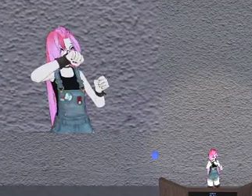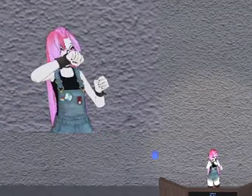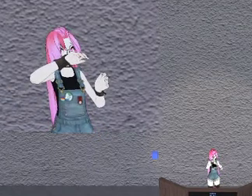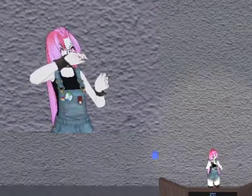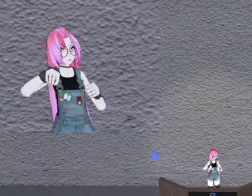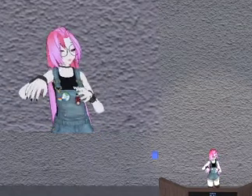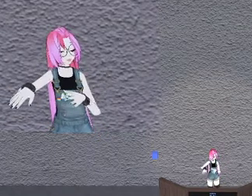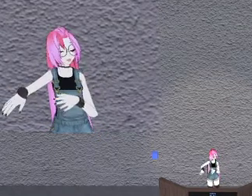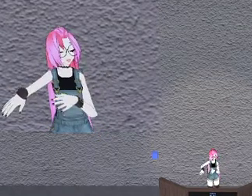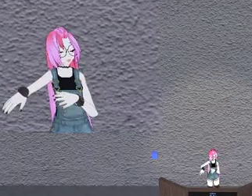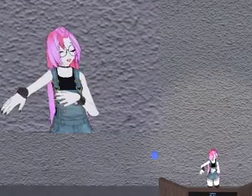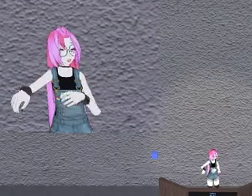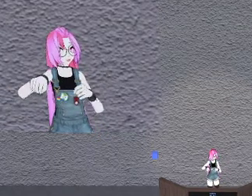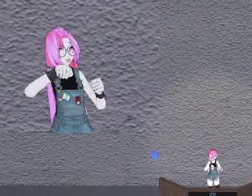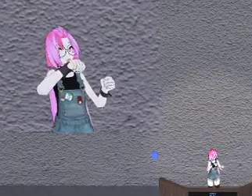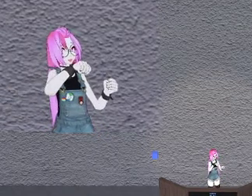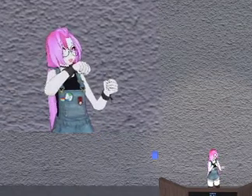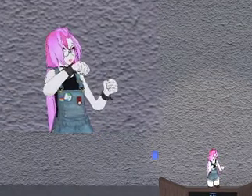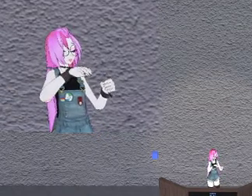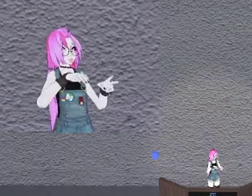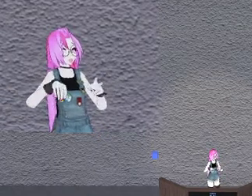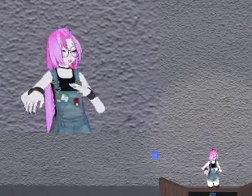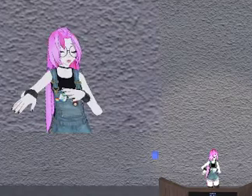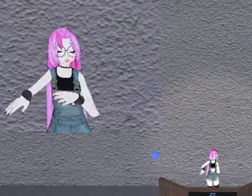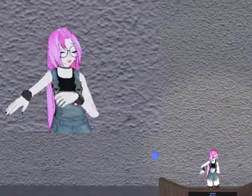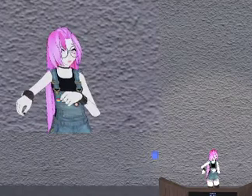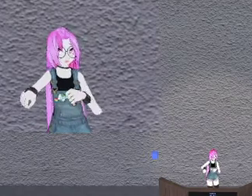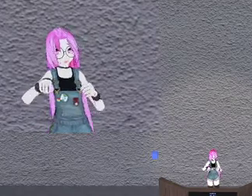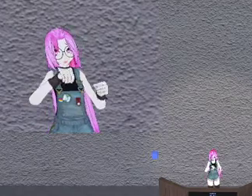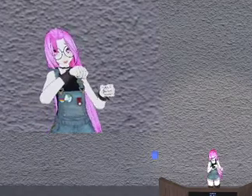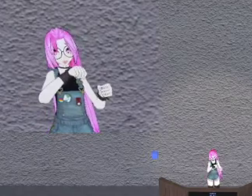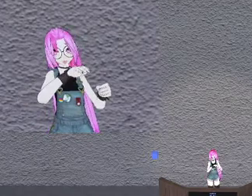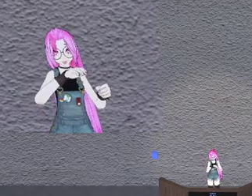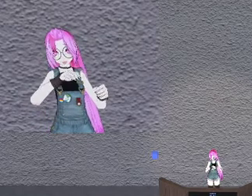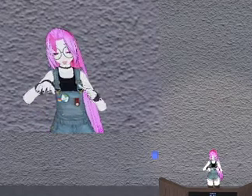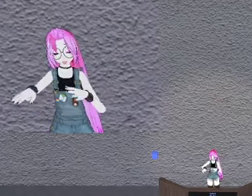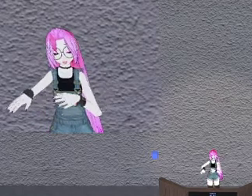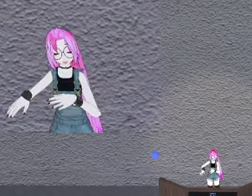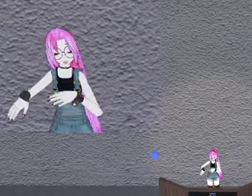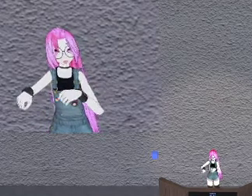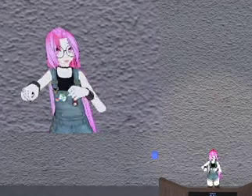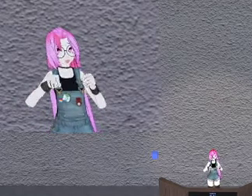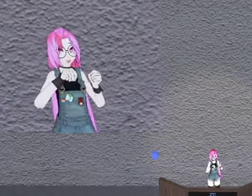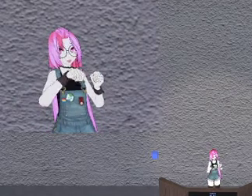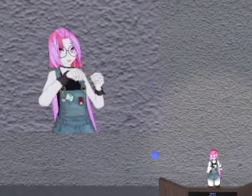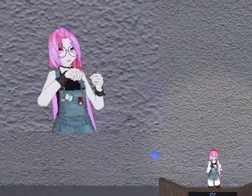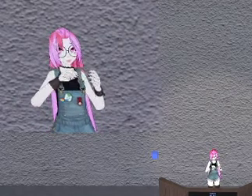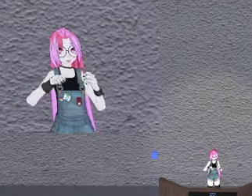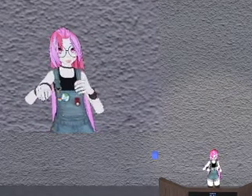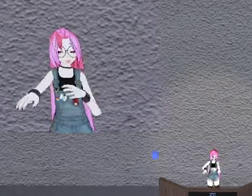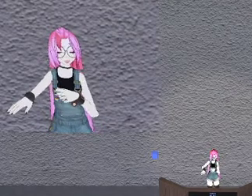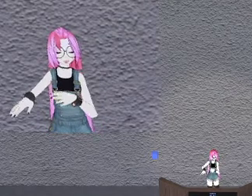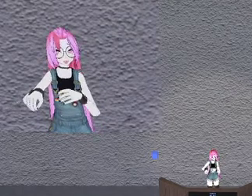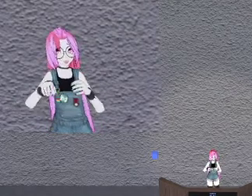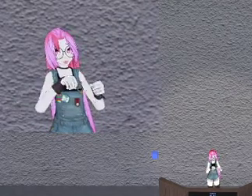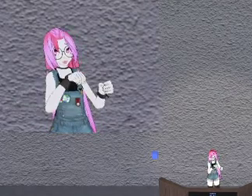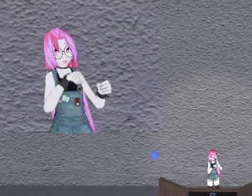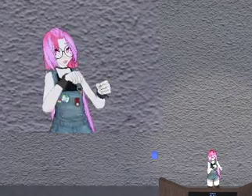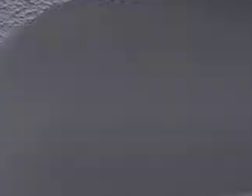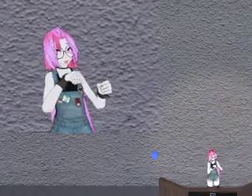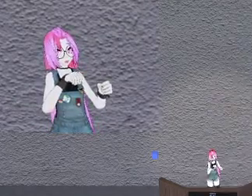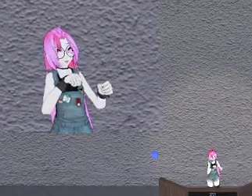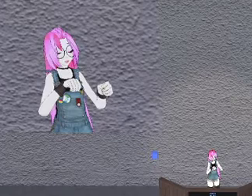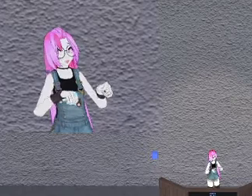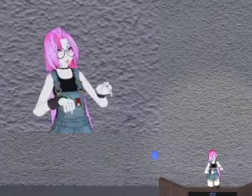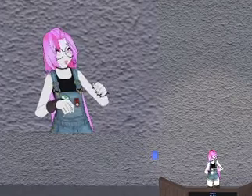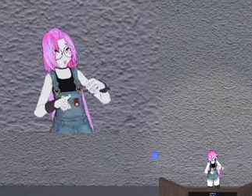picking it up. Like you're picking up all your stuff and you're leaving. Got all my bags, got all my things that I need. I'm getting